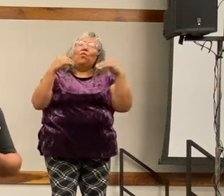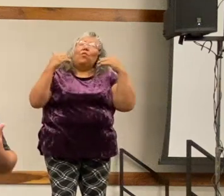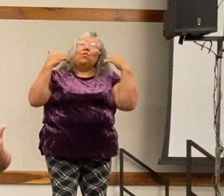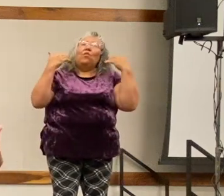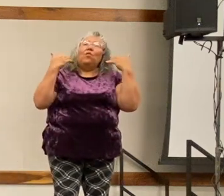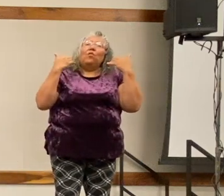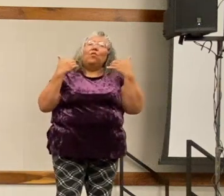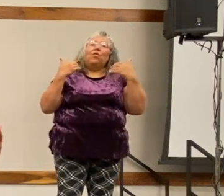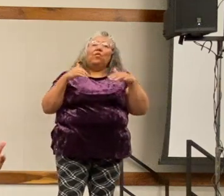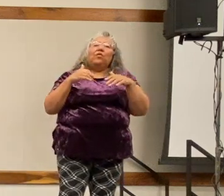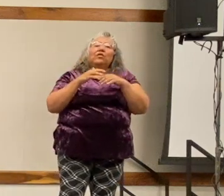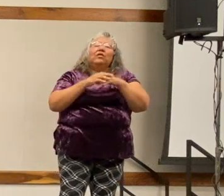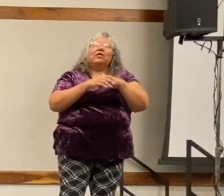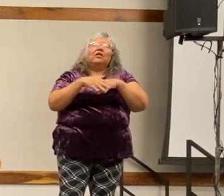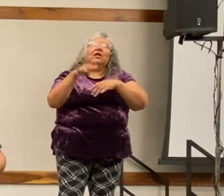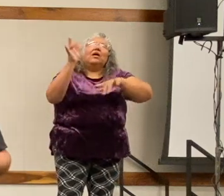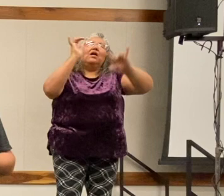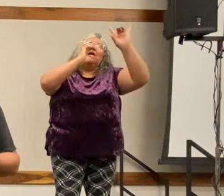Oh, how I love